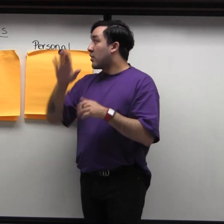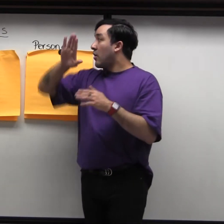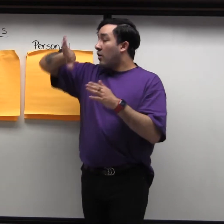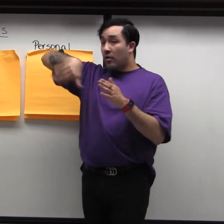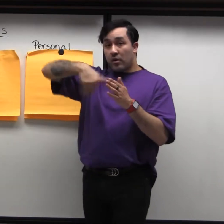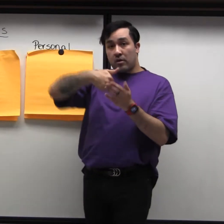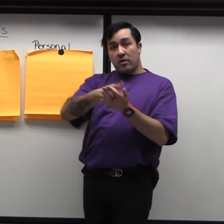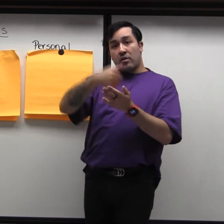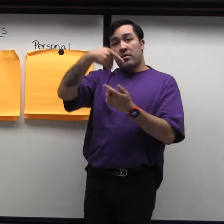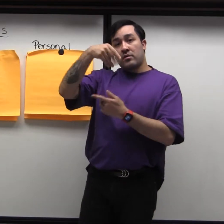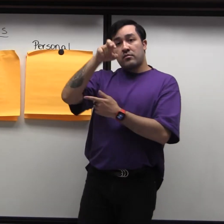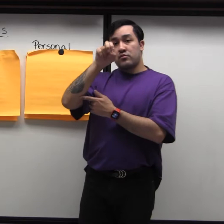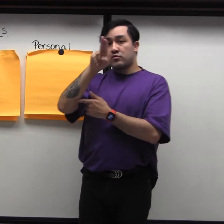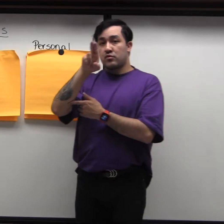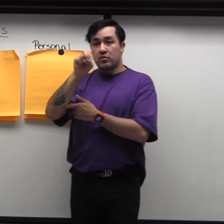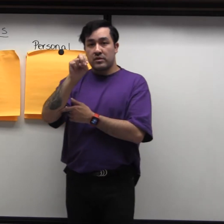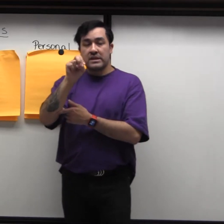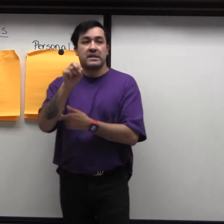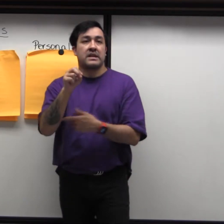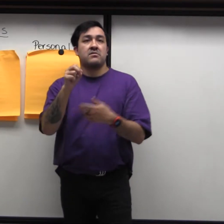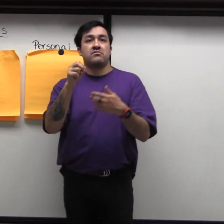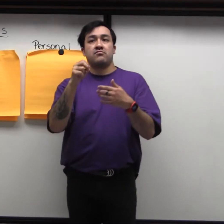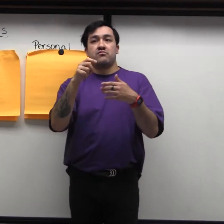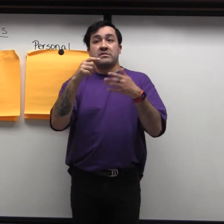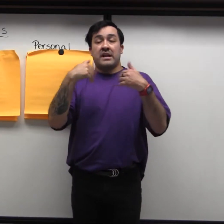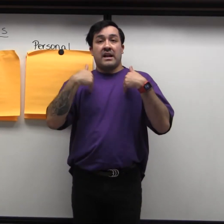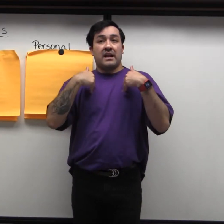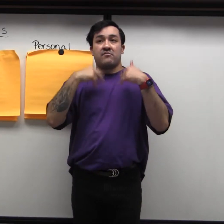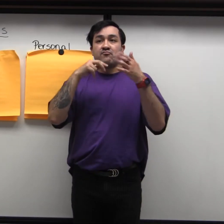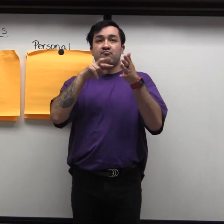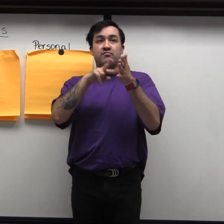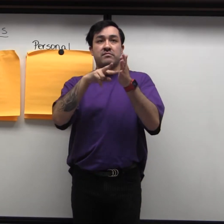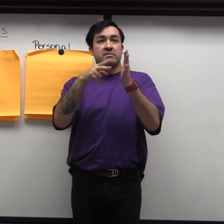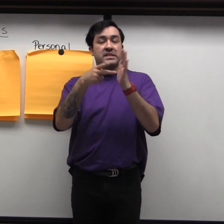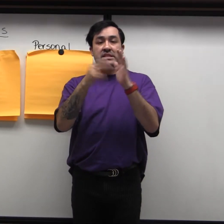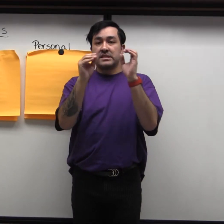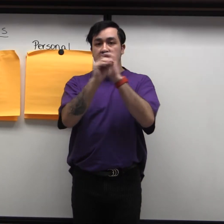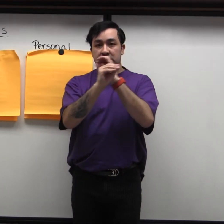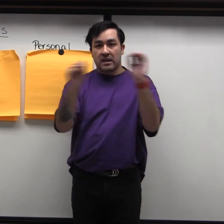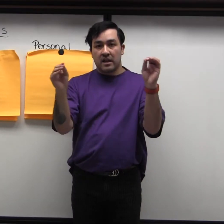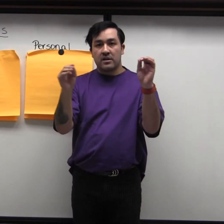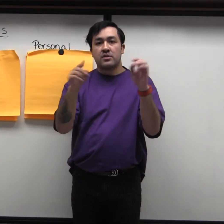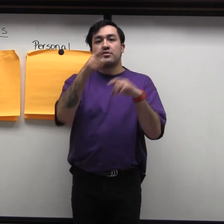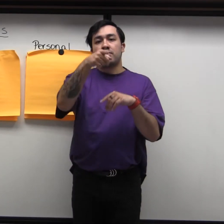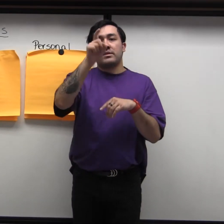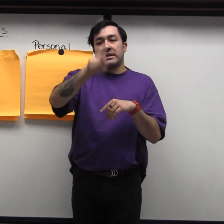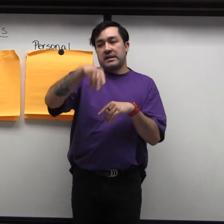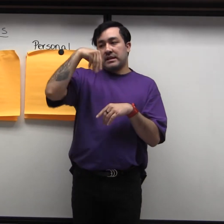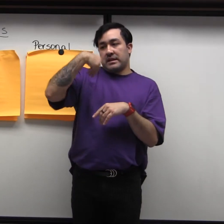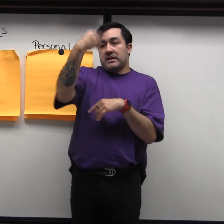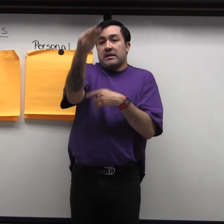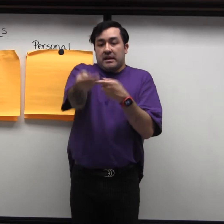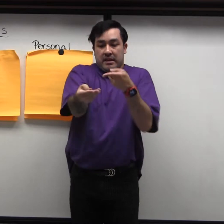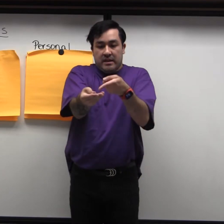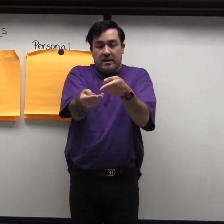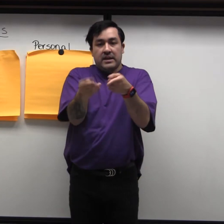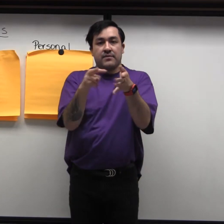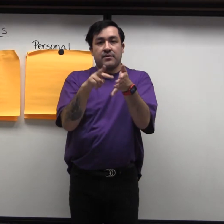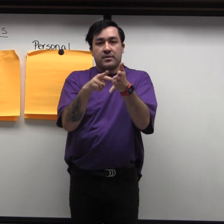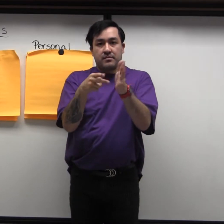happens, one important thing to remember is all pronouns have no meaning until you give it